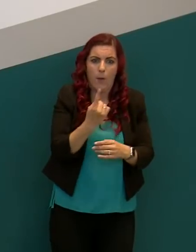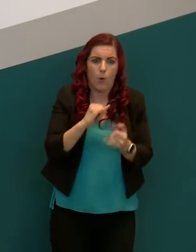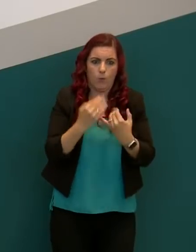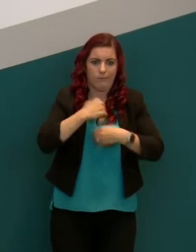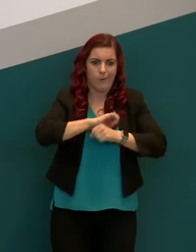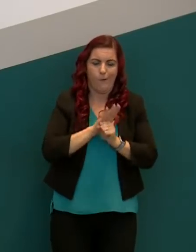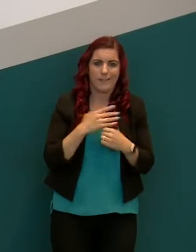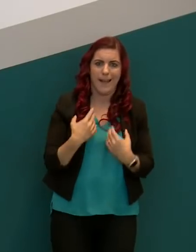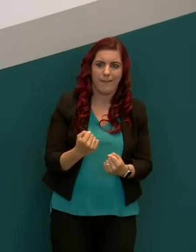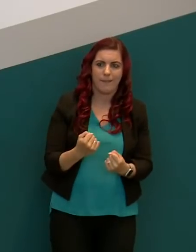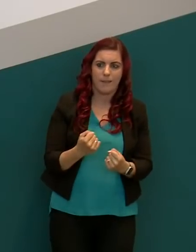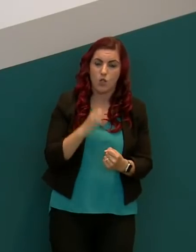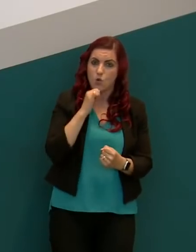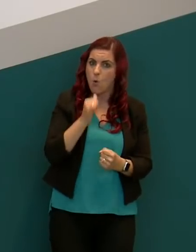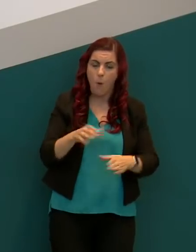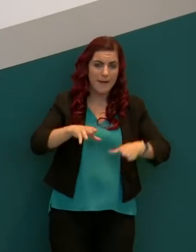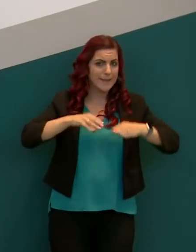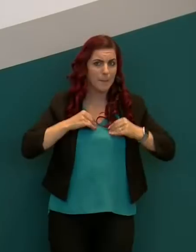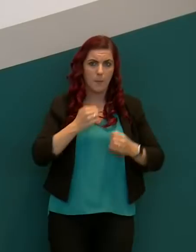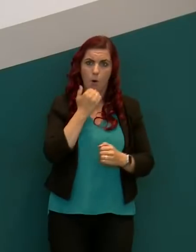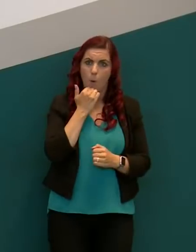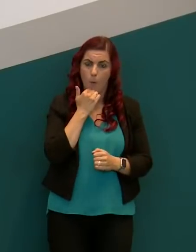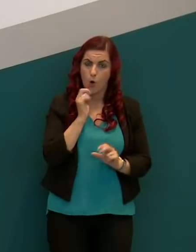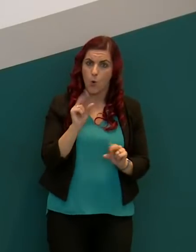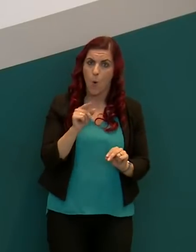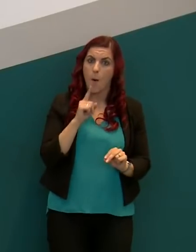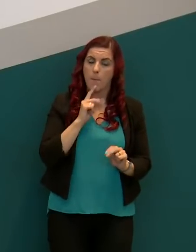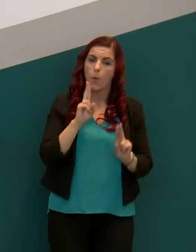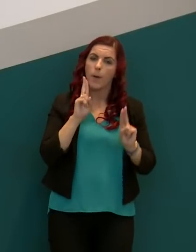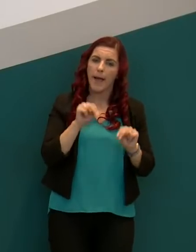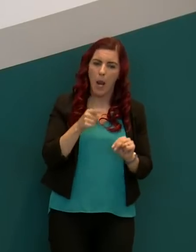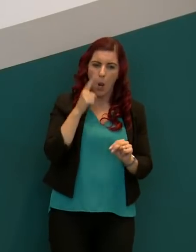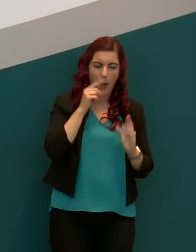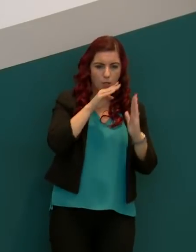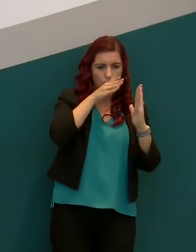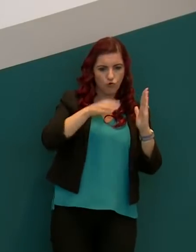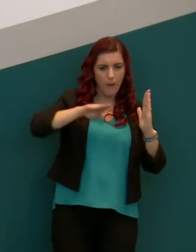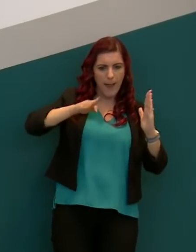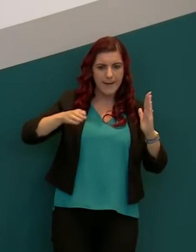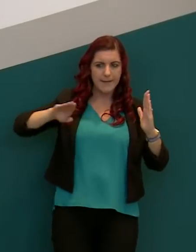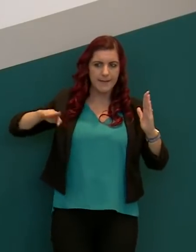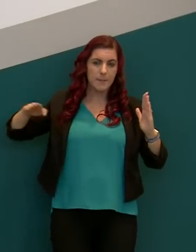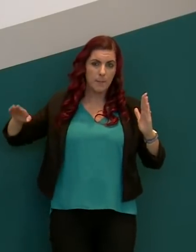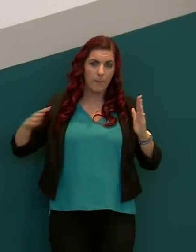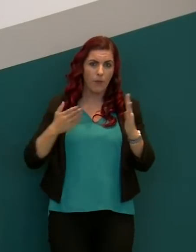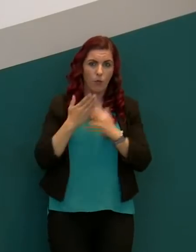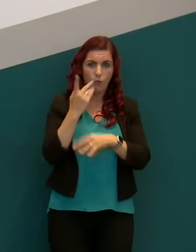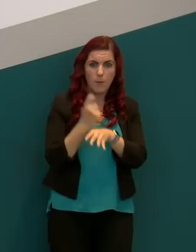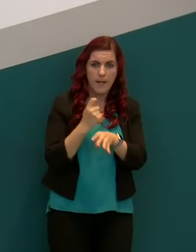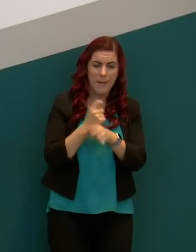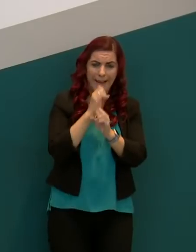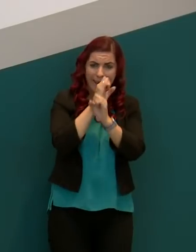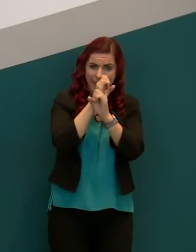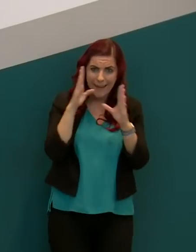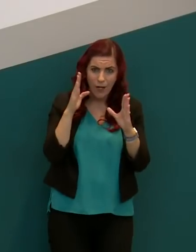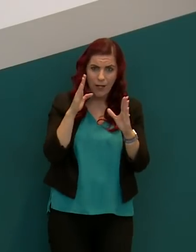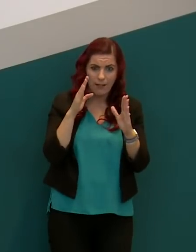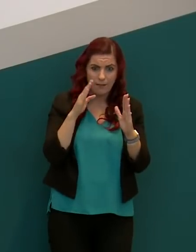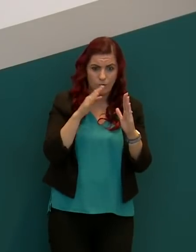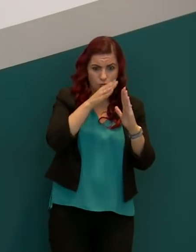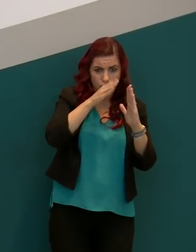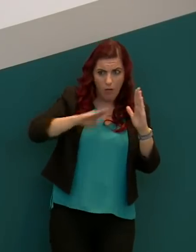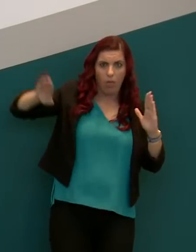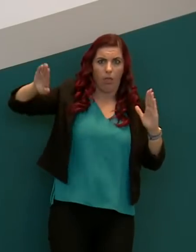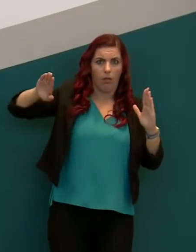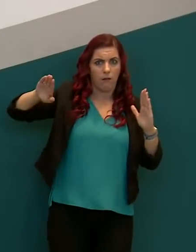There is no acceptable number, but what we can do is look at trends over time, and clearly the trends have gone in the